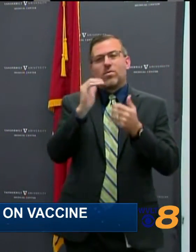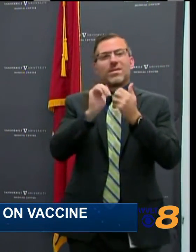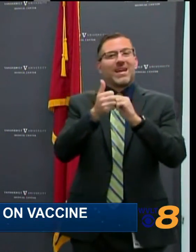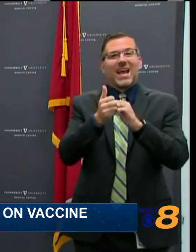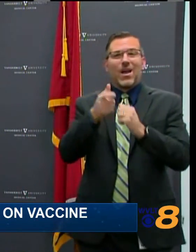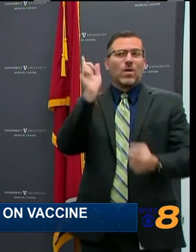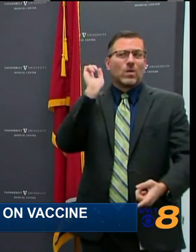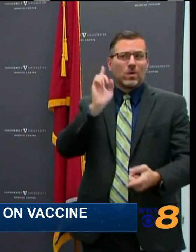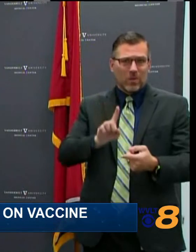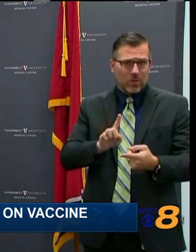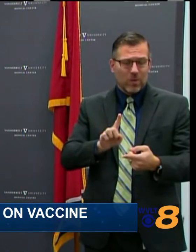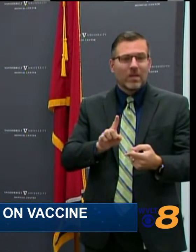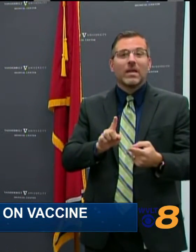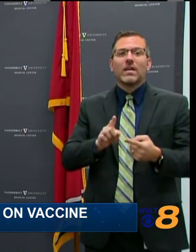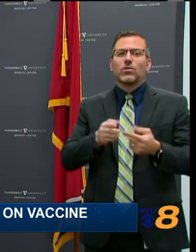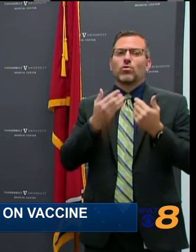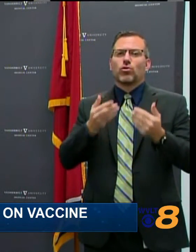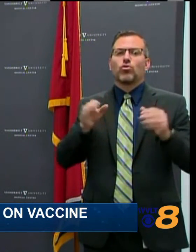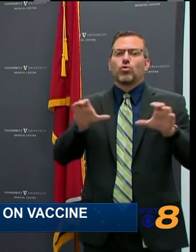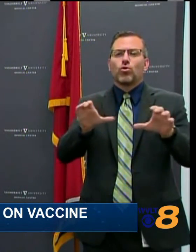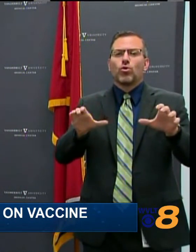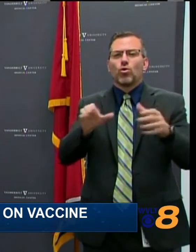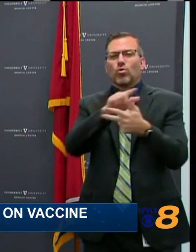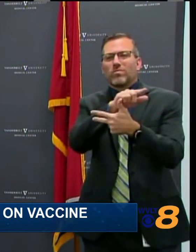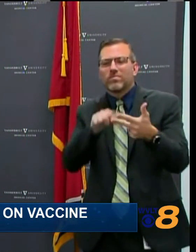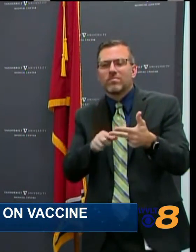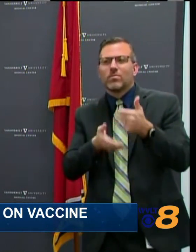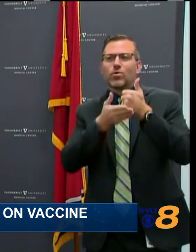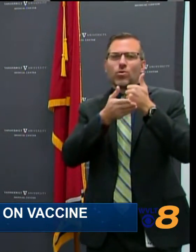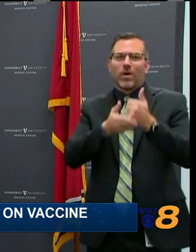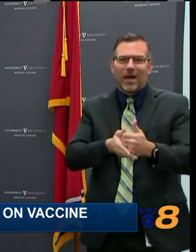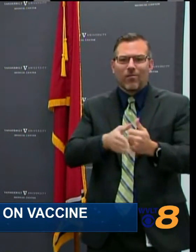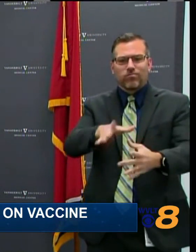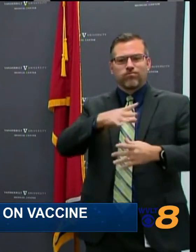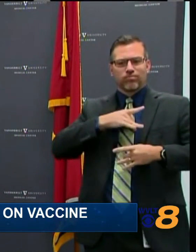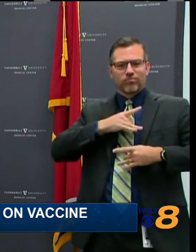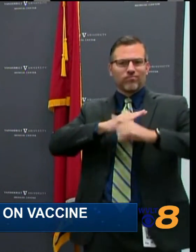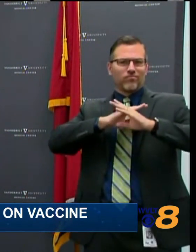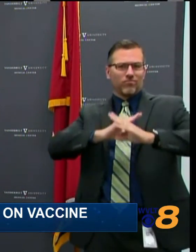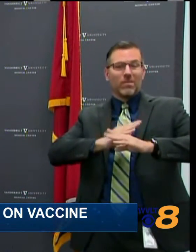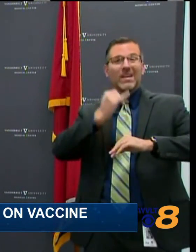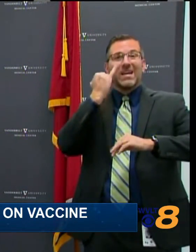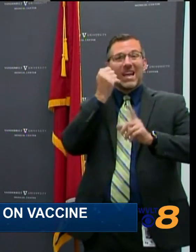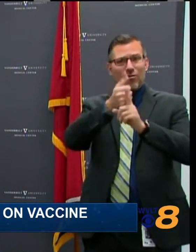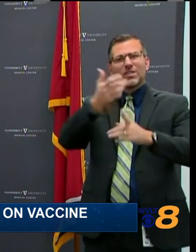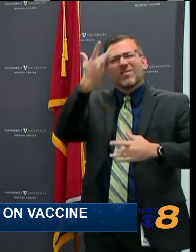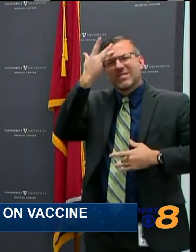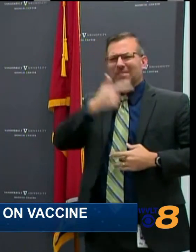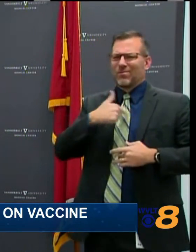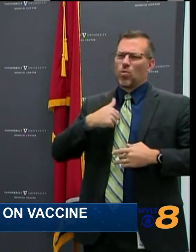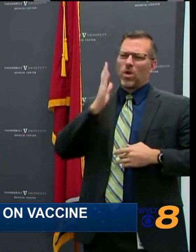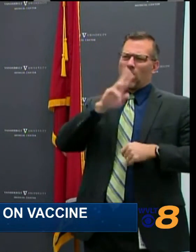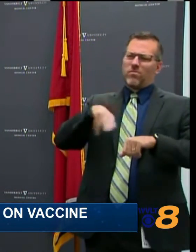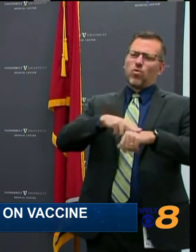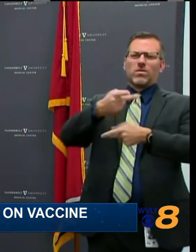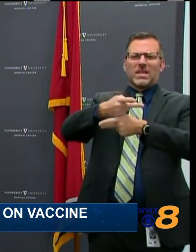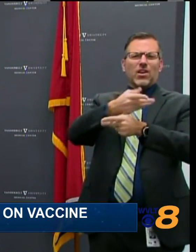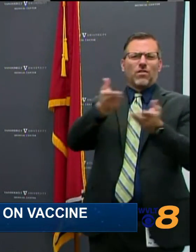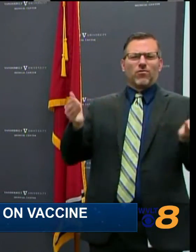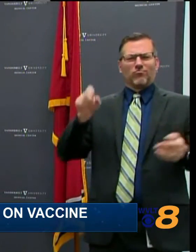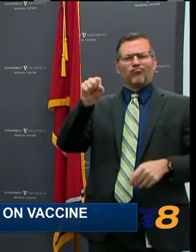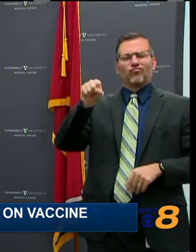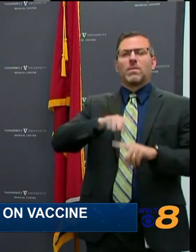by preventing people from getting sick and preventing them from ever getting the disease. And if you get sick, we'll take care of you. But importantly,